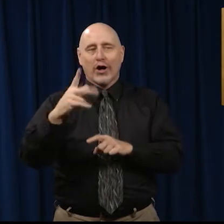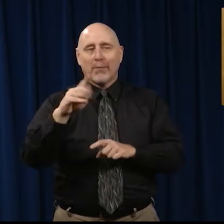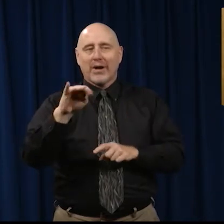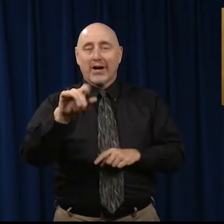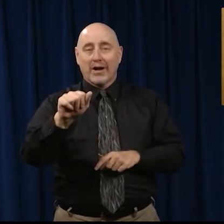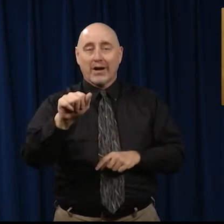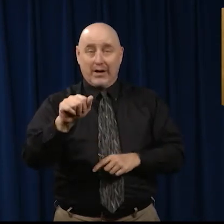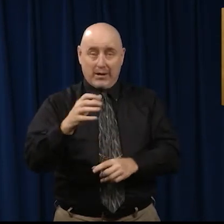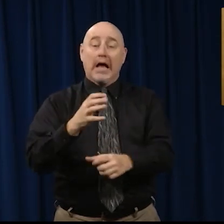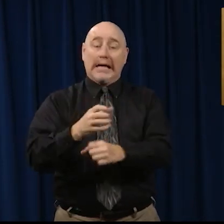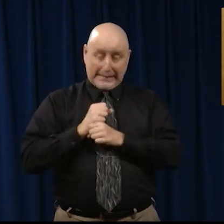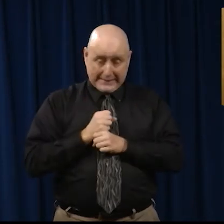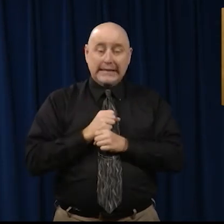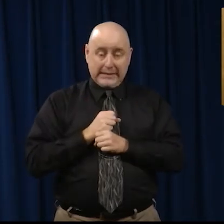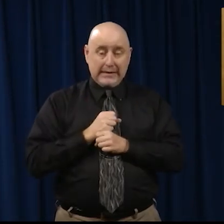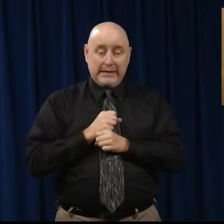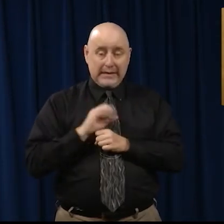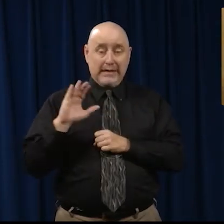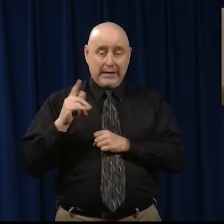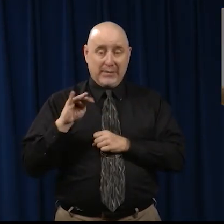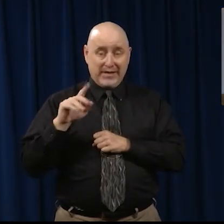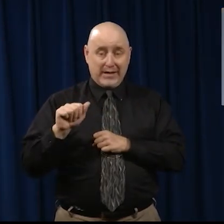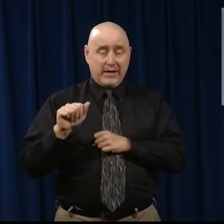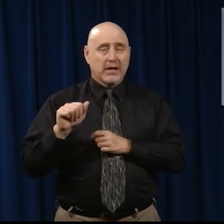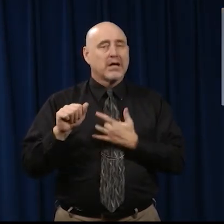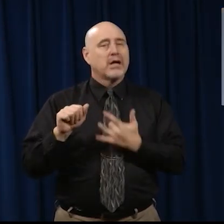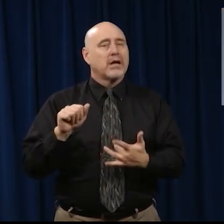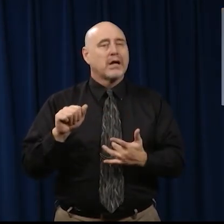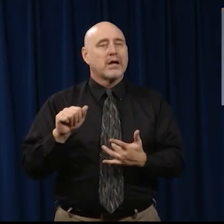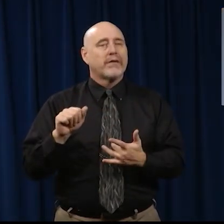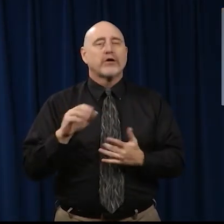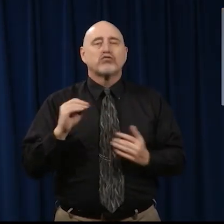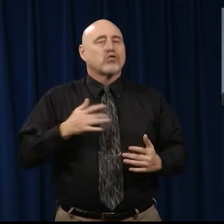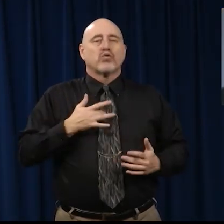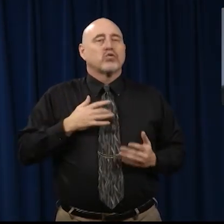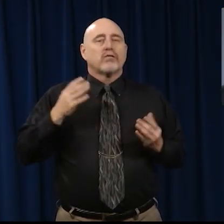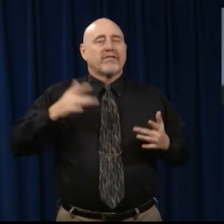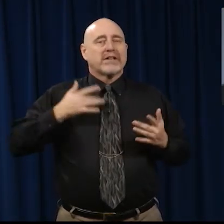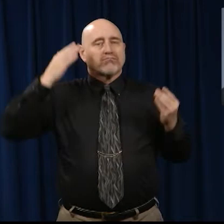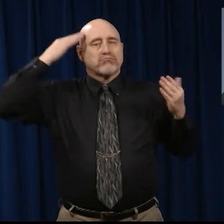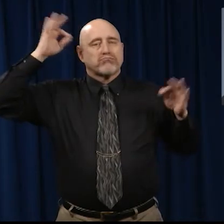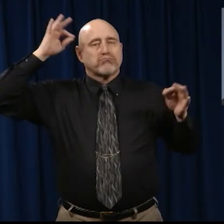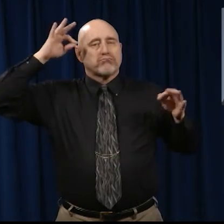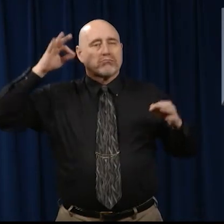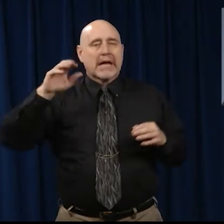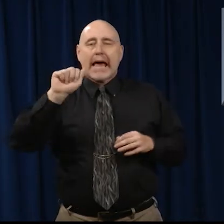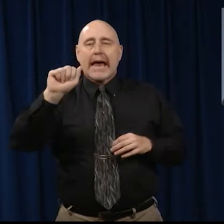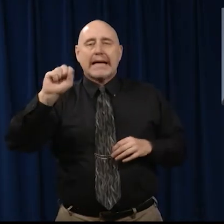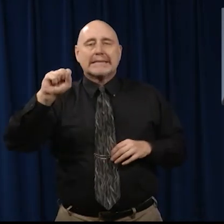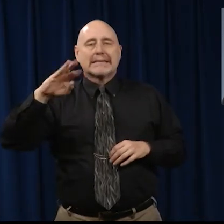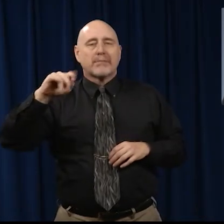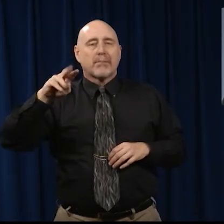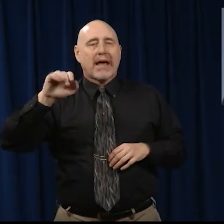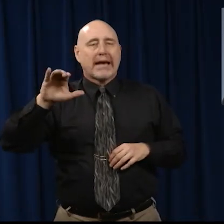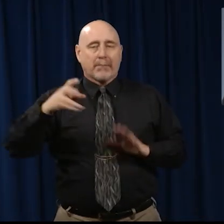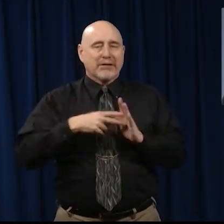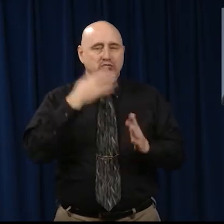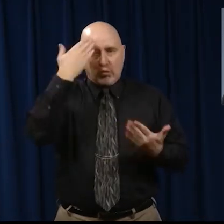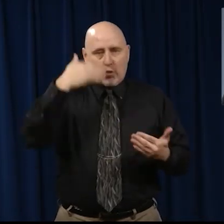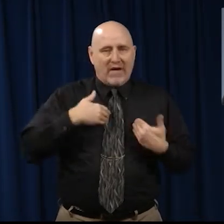of chlamydia. You get chlamydia, generally speaking, it's asymptomatic. Here's what that means. You don't know you have